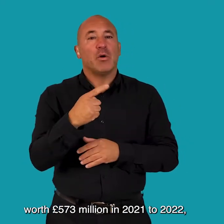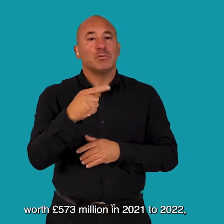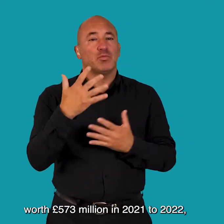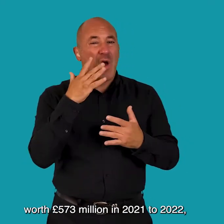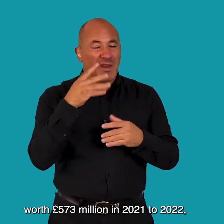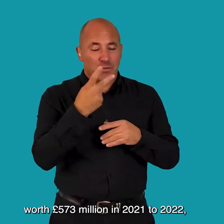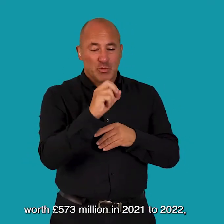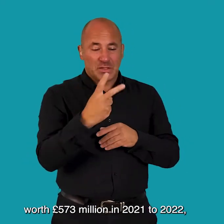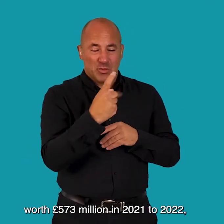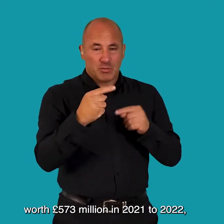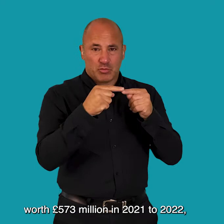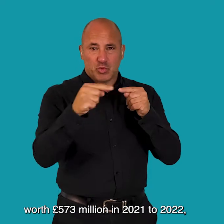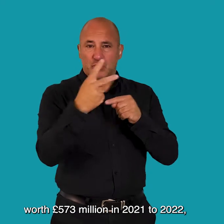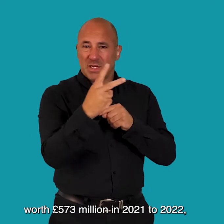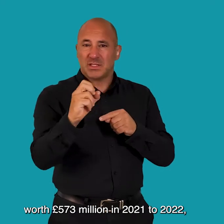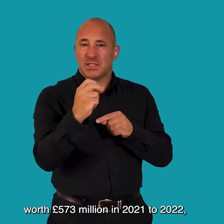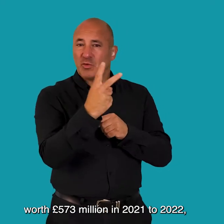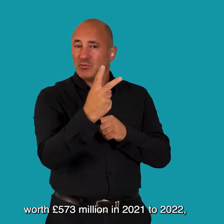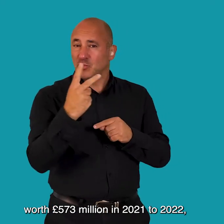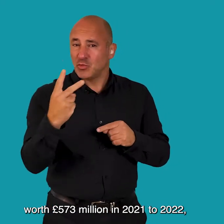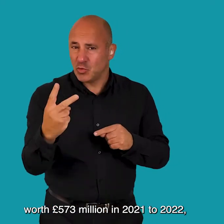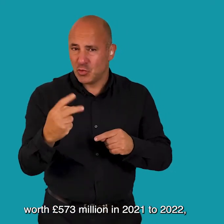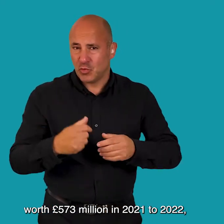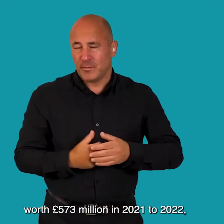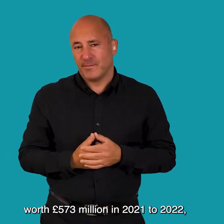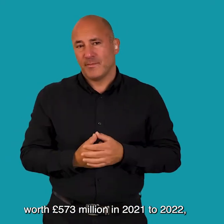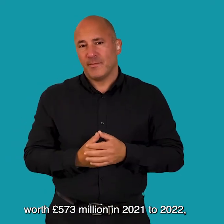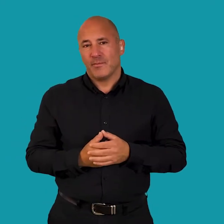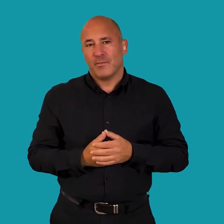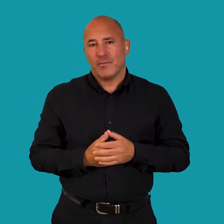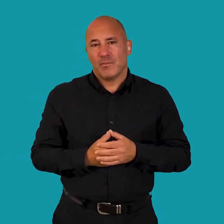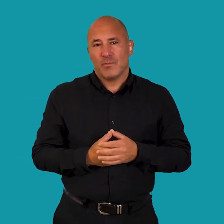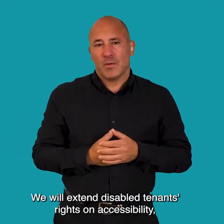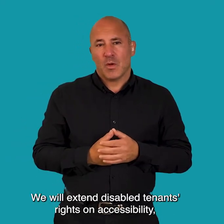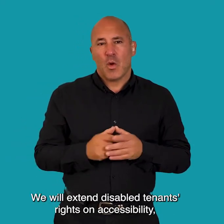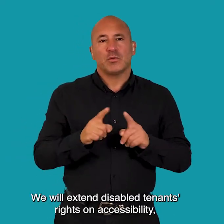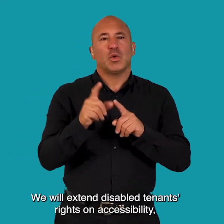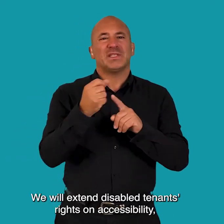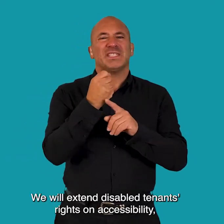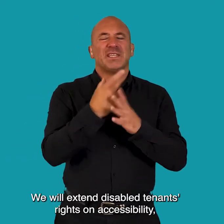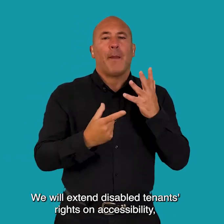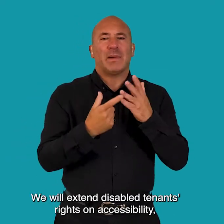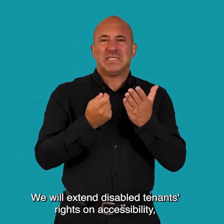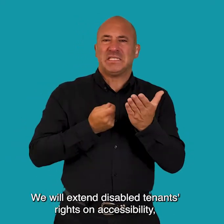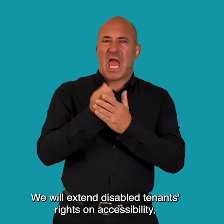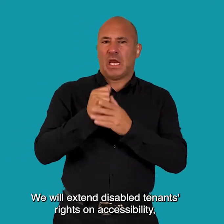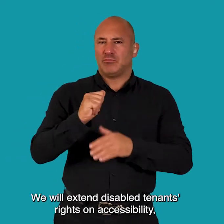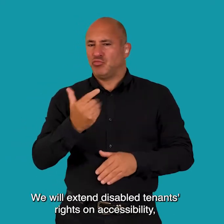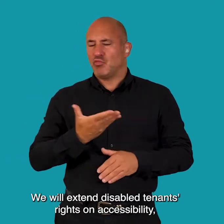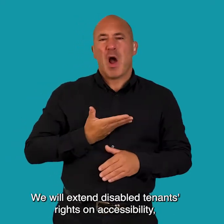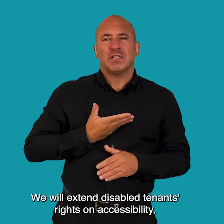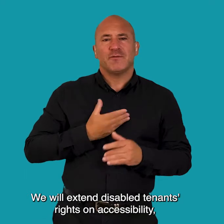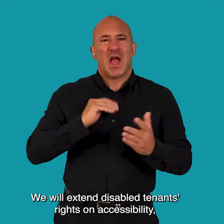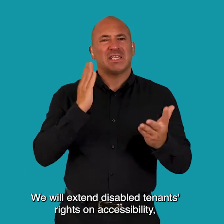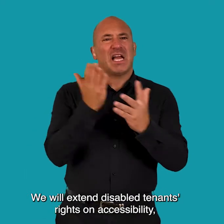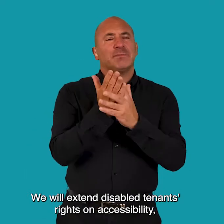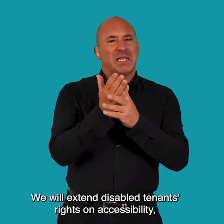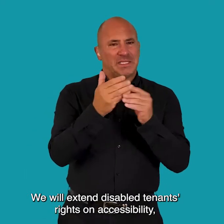in 2021 to 2022. Extend disabled tenants' rights on accessibility